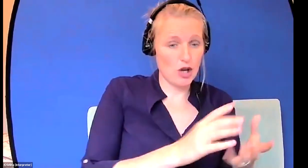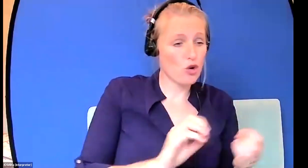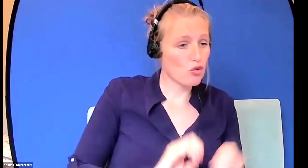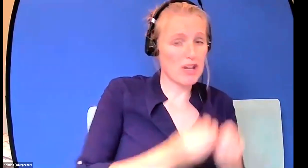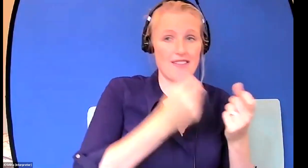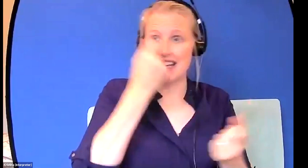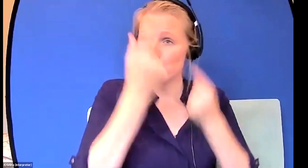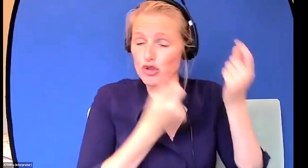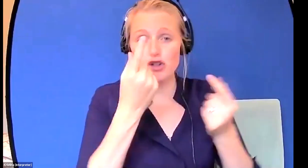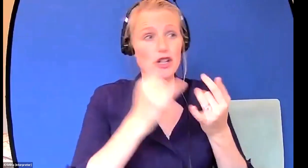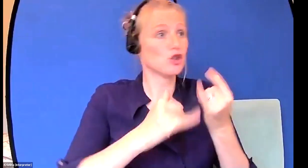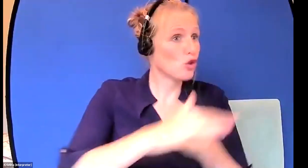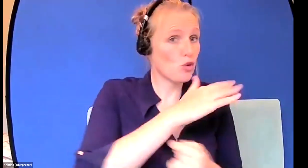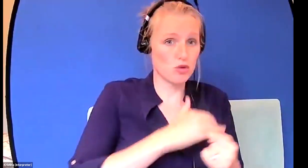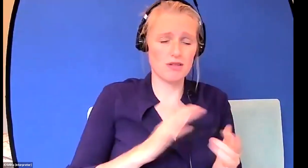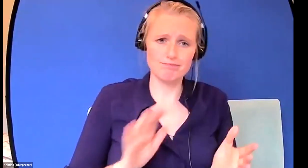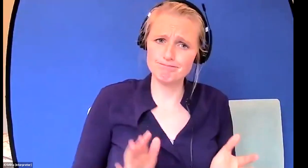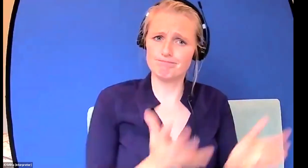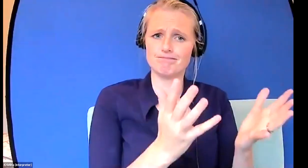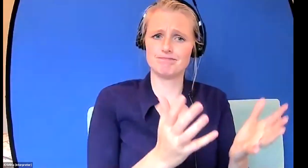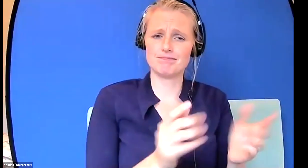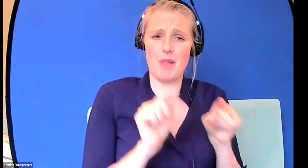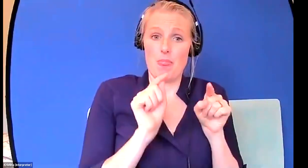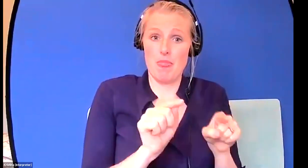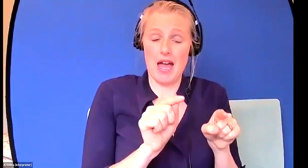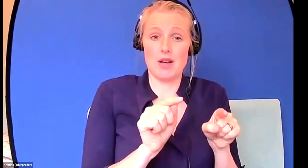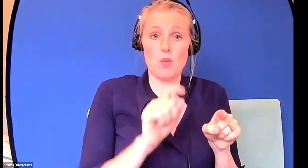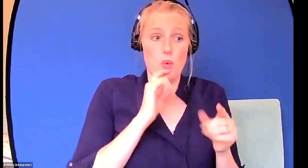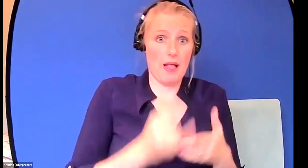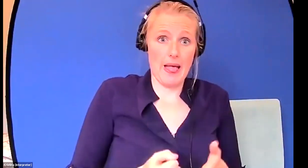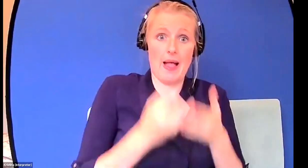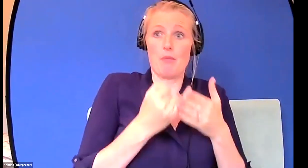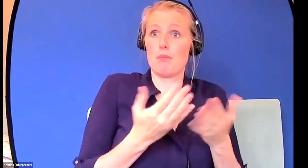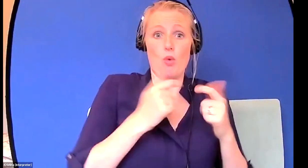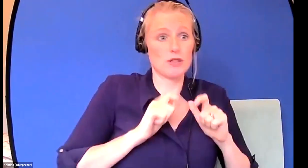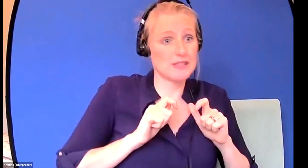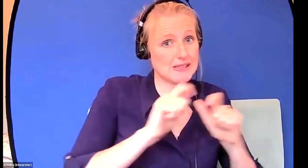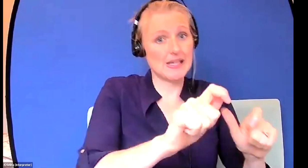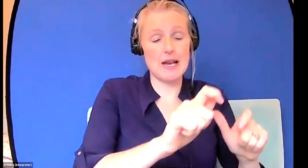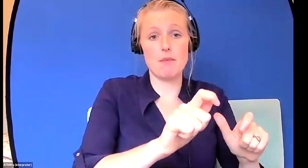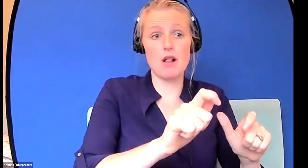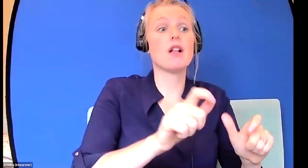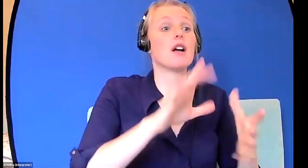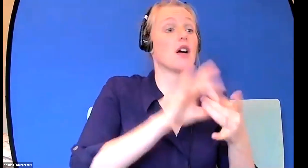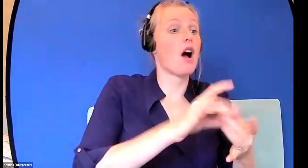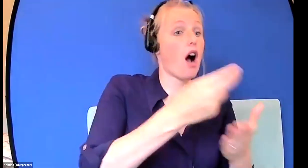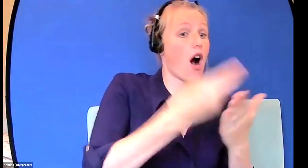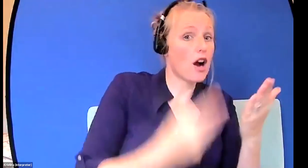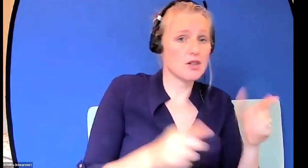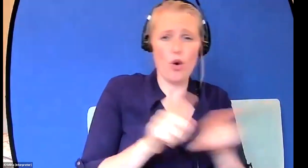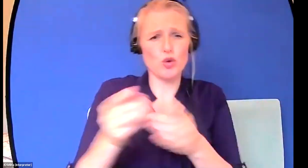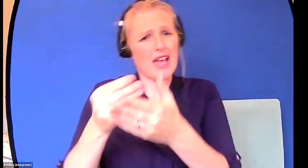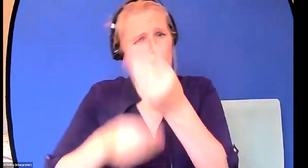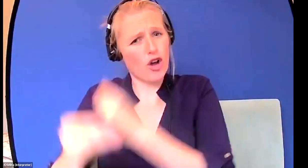and social purpose is what really actually makes for a more creative and sustainable economy. And I think this is the true meaning of the